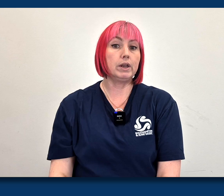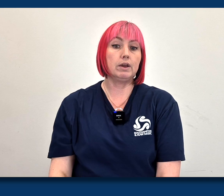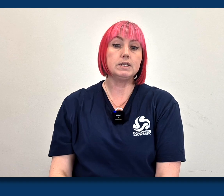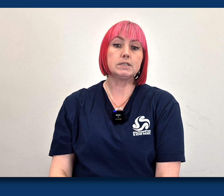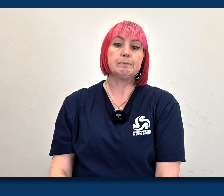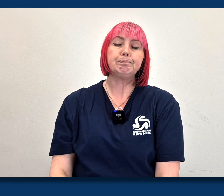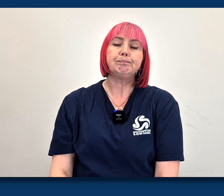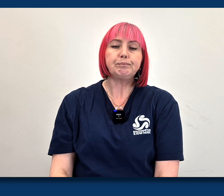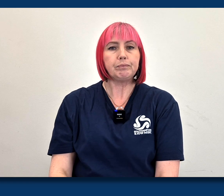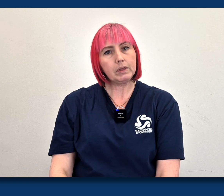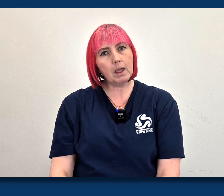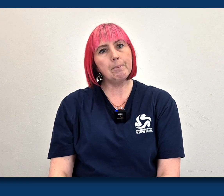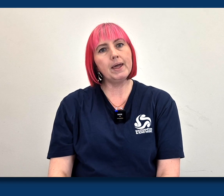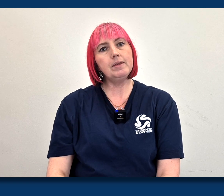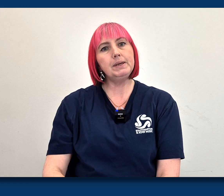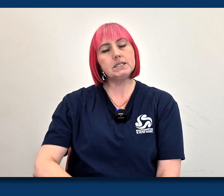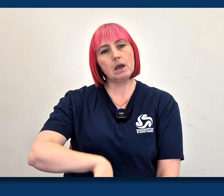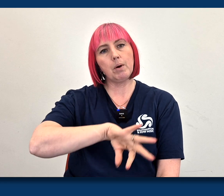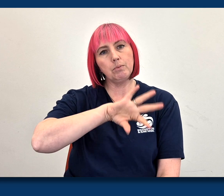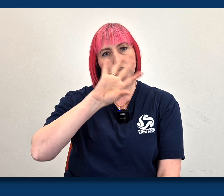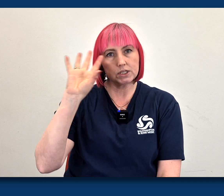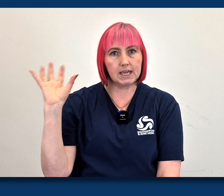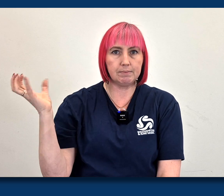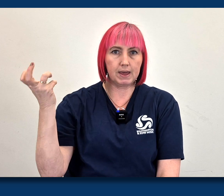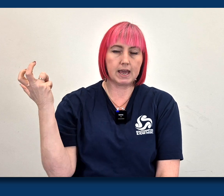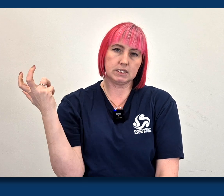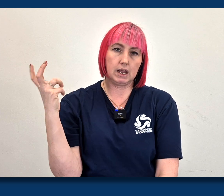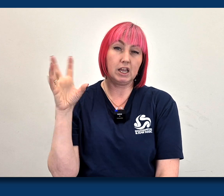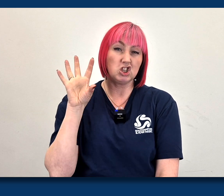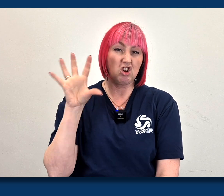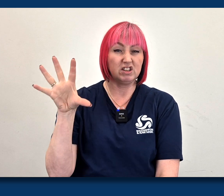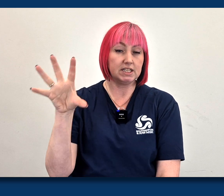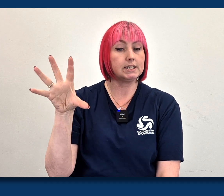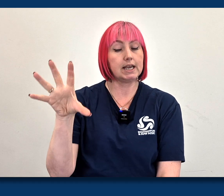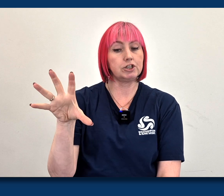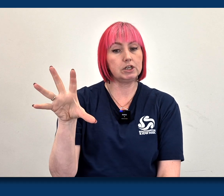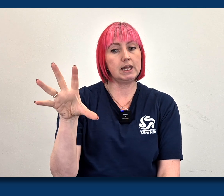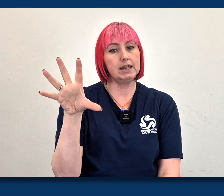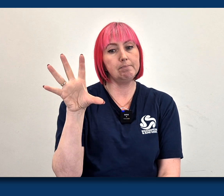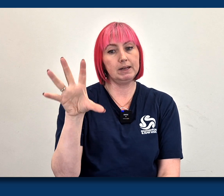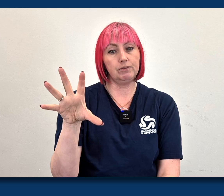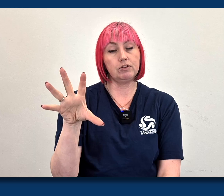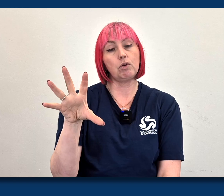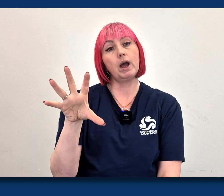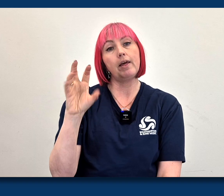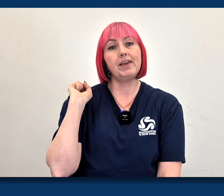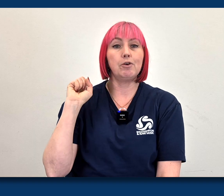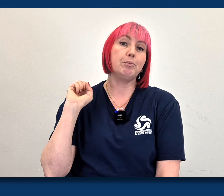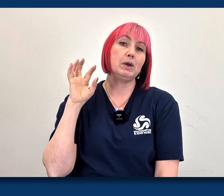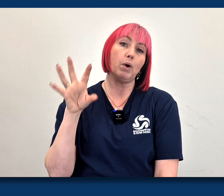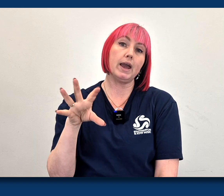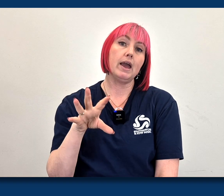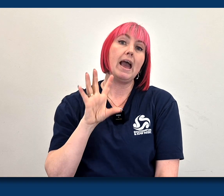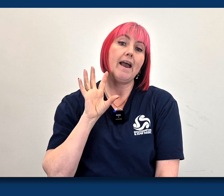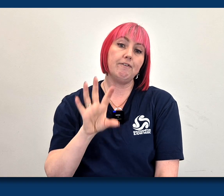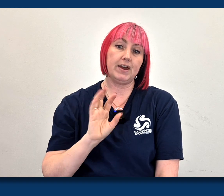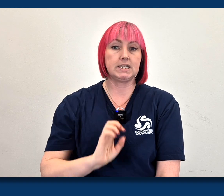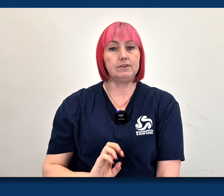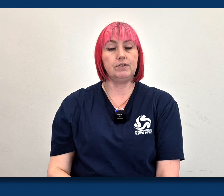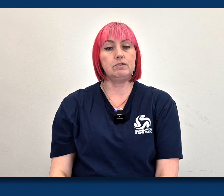nice. But in the meantime, I would just keep that as like a chanted section in the middle of the song. And I think it would be quite effective as well